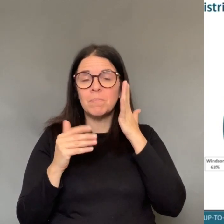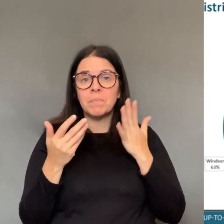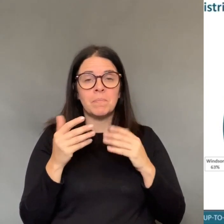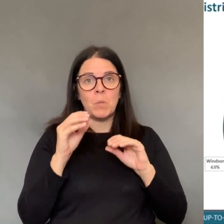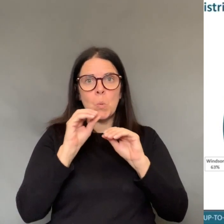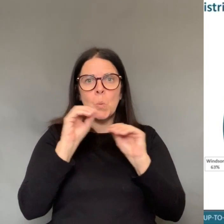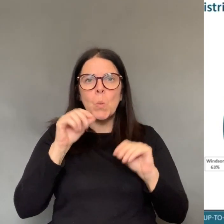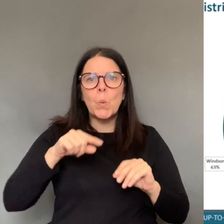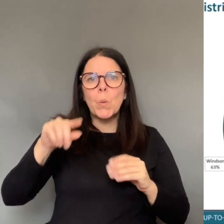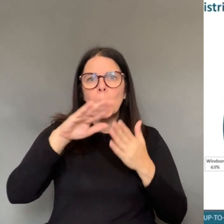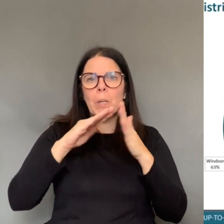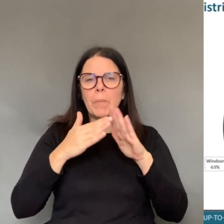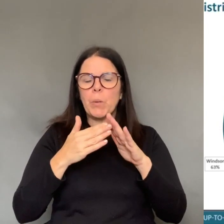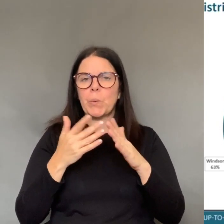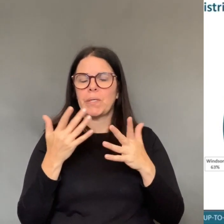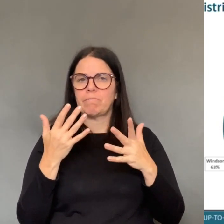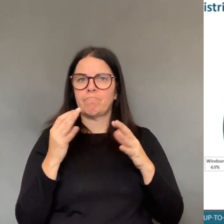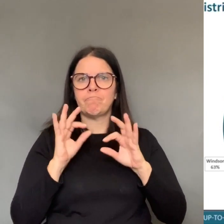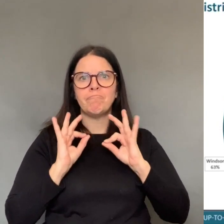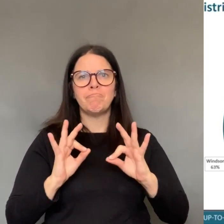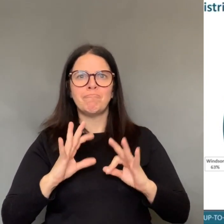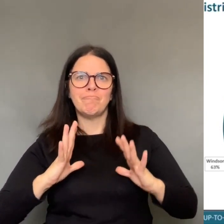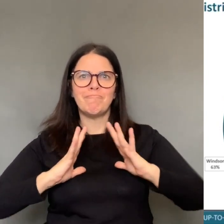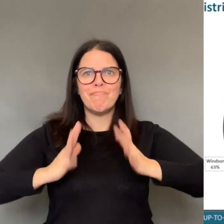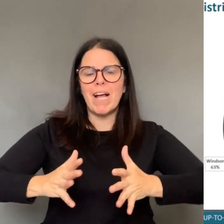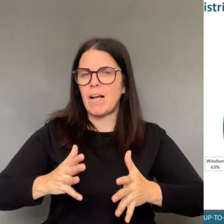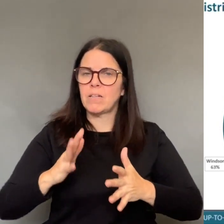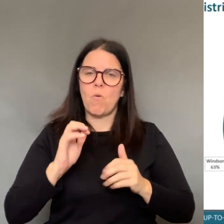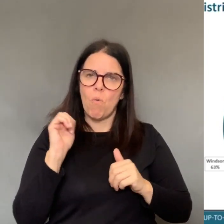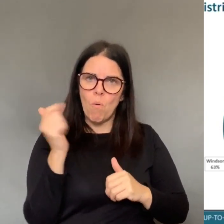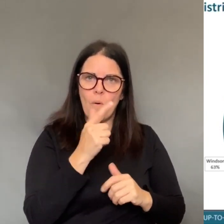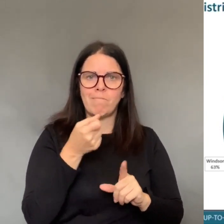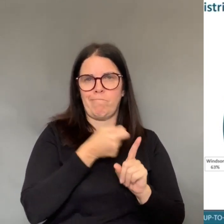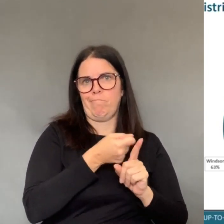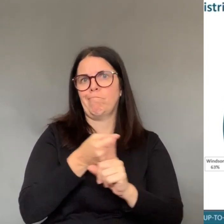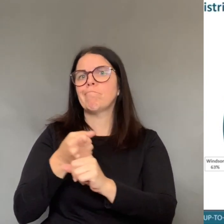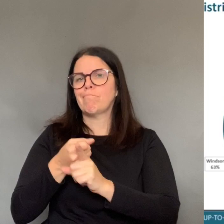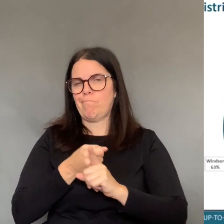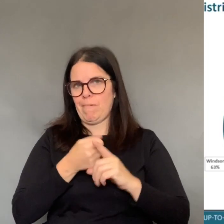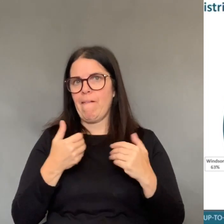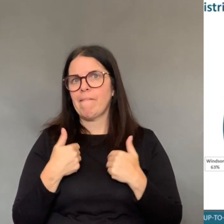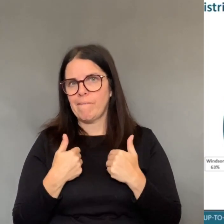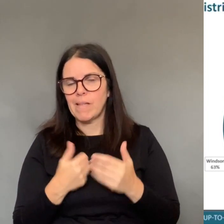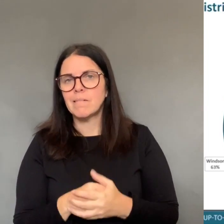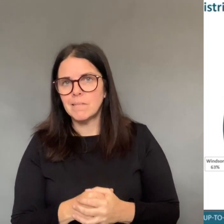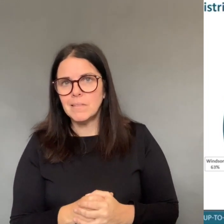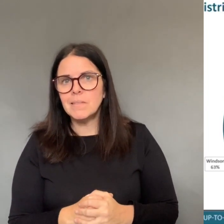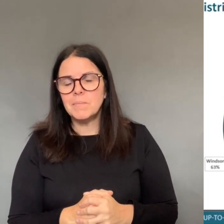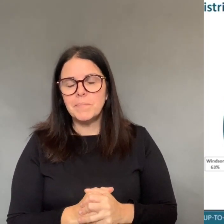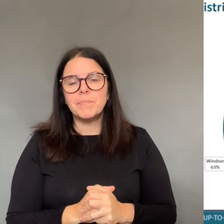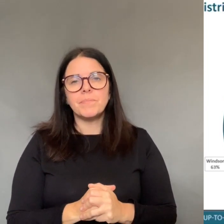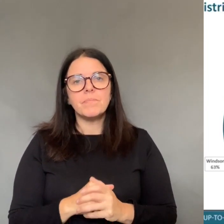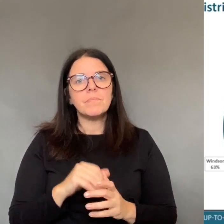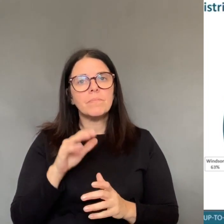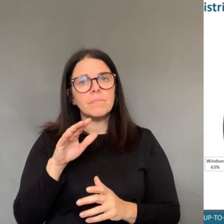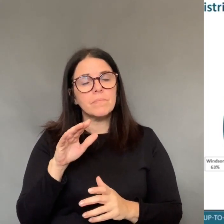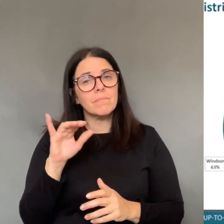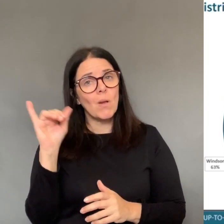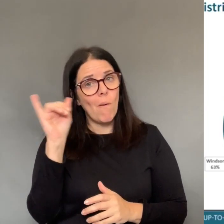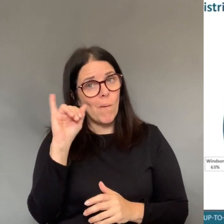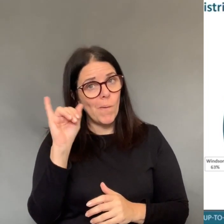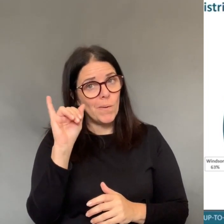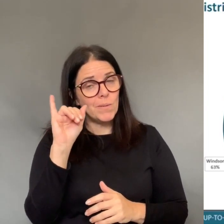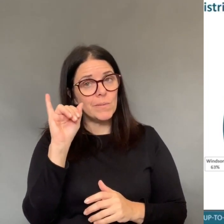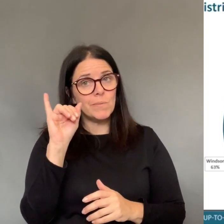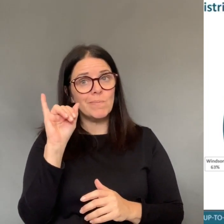Looking closely, there is no surprise. More than half of the cases are in Windsor, as more than half of the population live in the city of Windsor in our region,